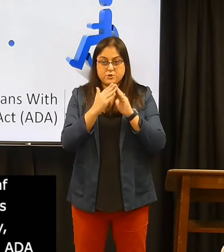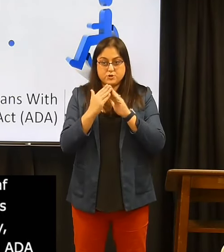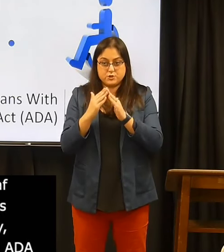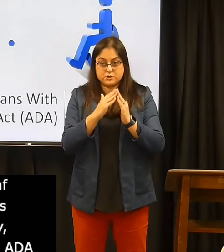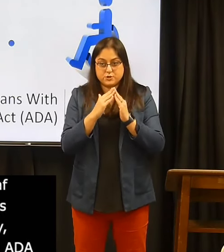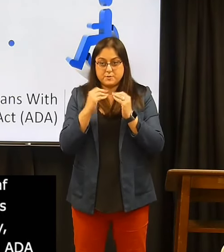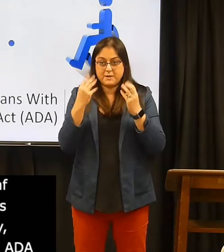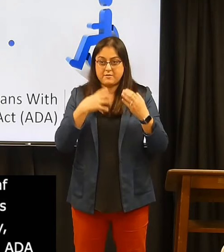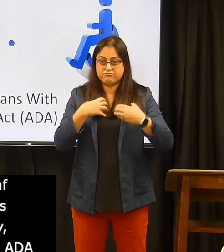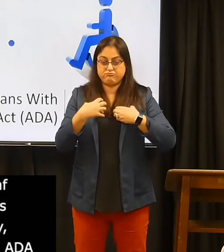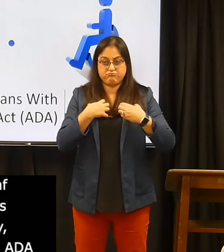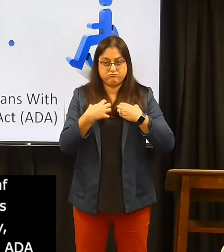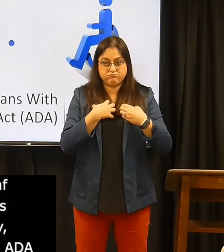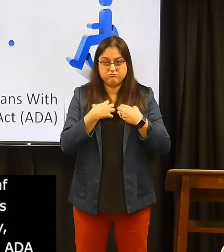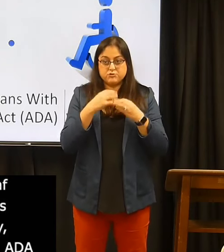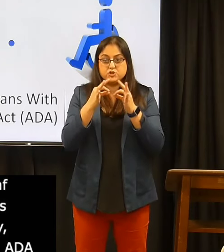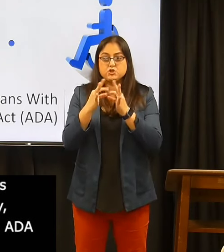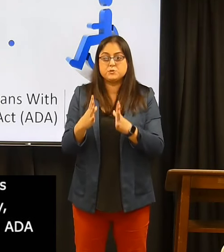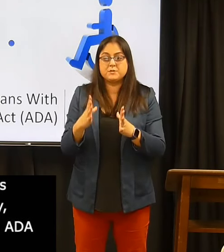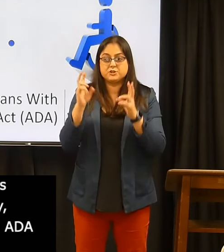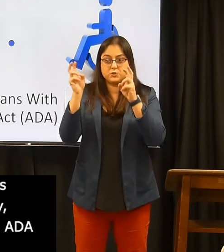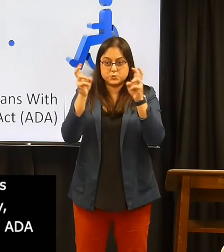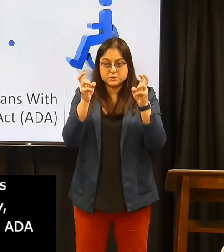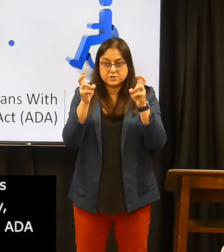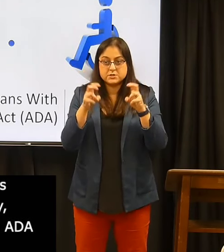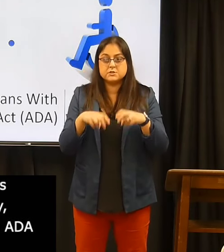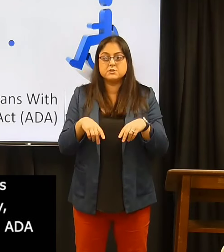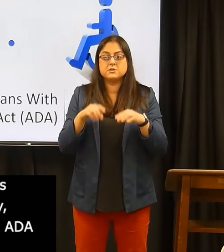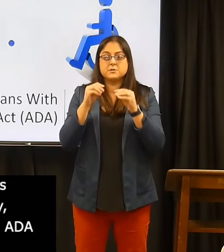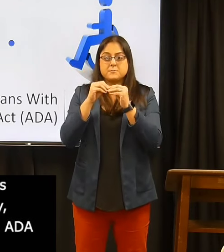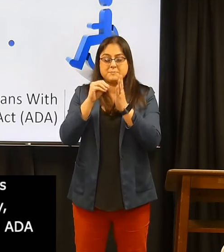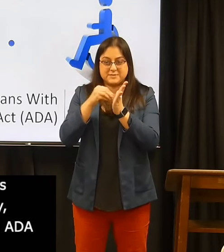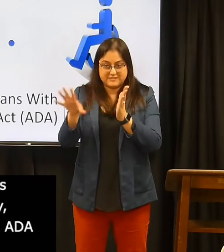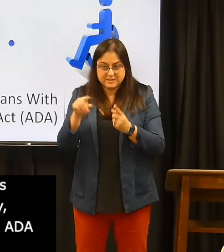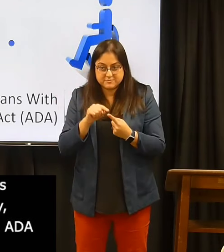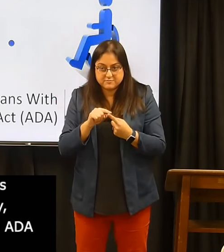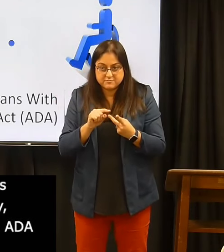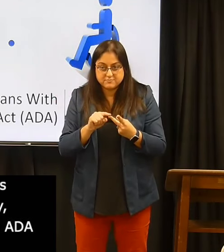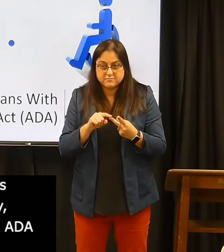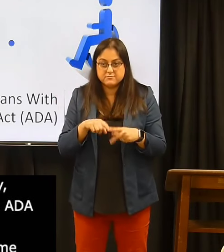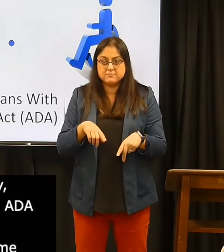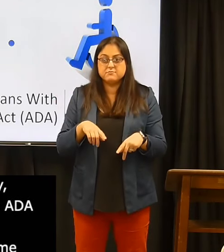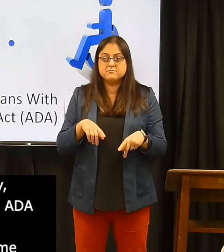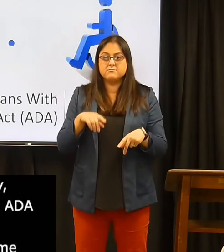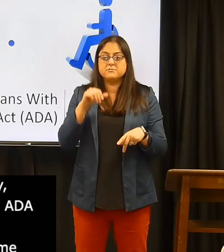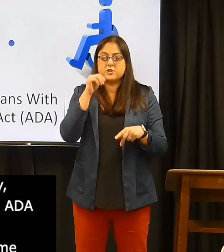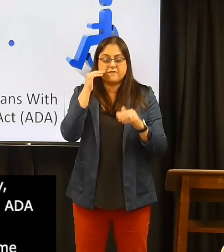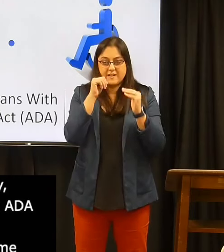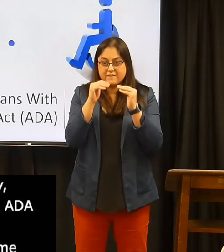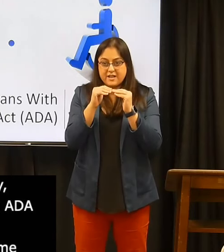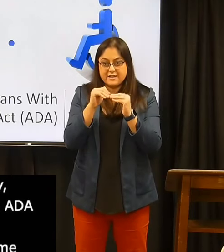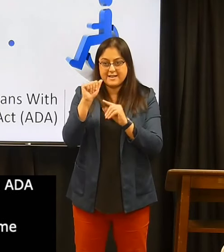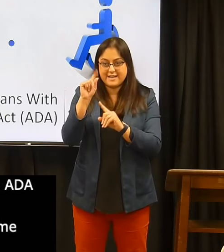people to find jobs. So the community is kind of upset about that, mostly because of interpreter issues, because they're expensive, because interpreters are